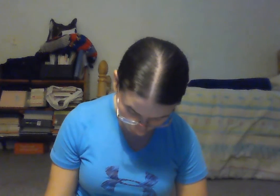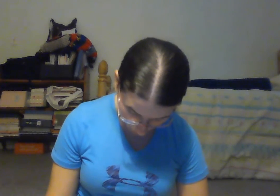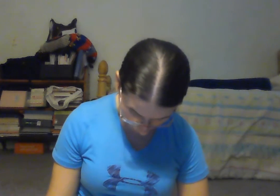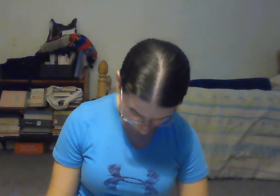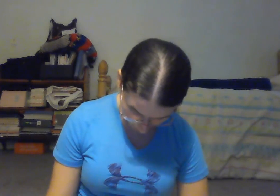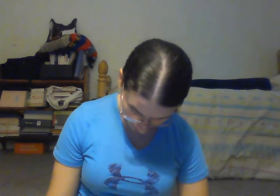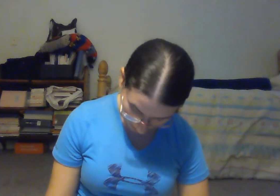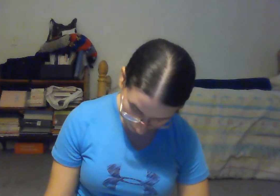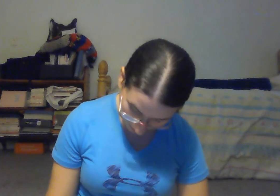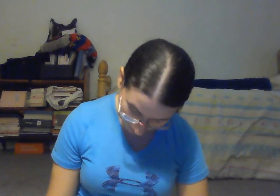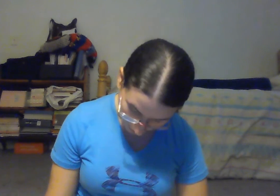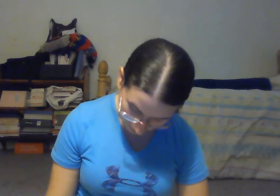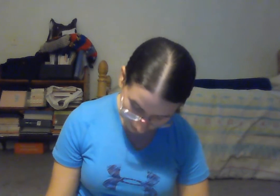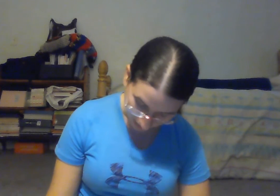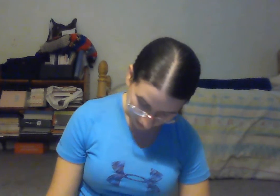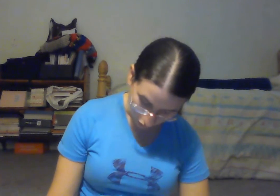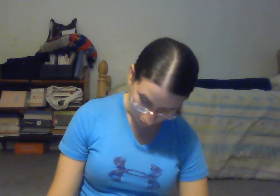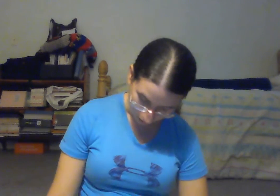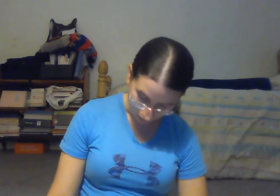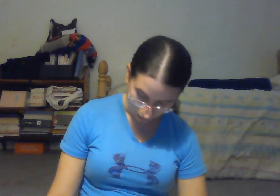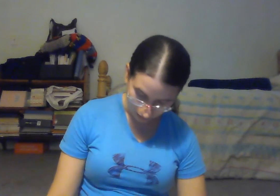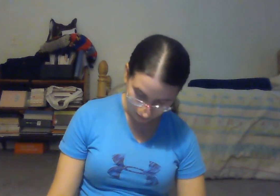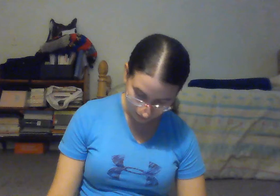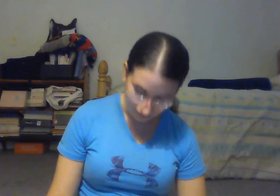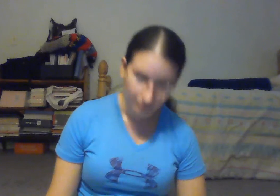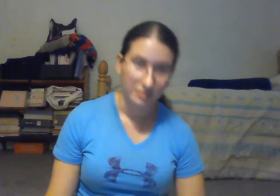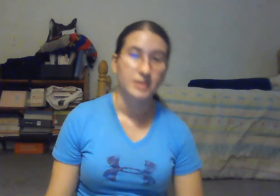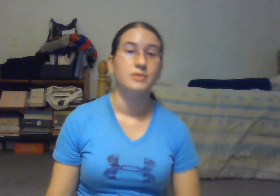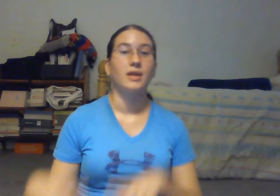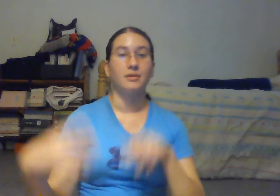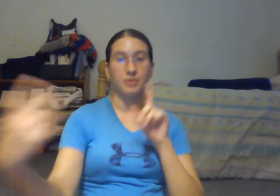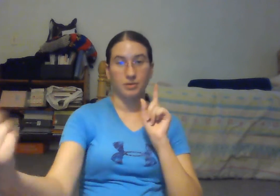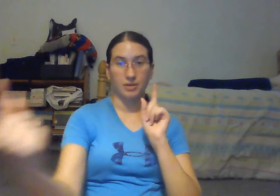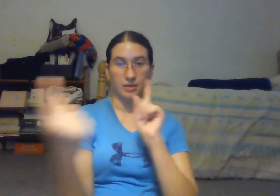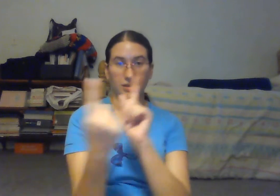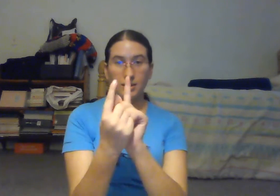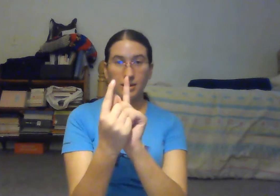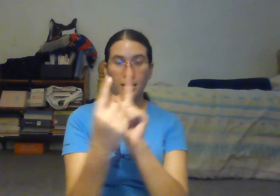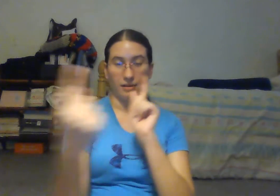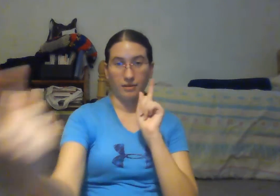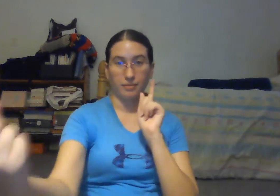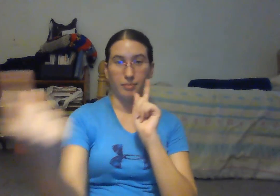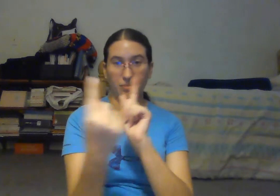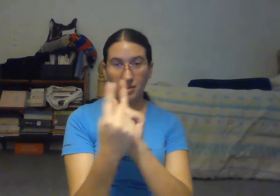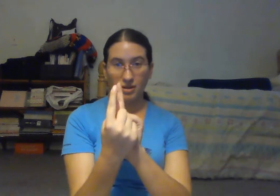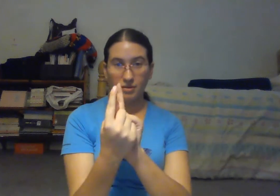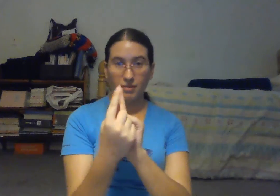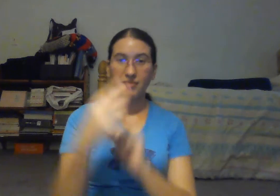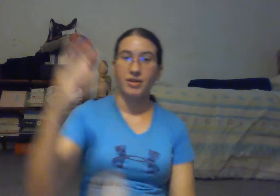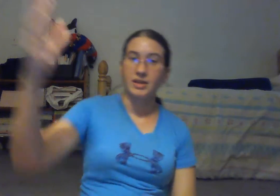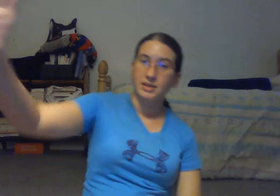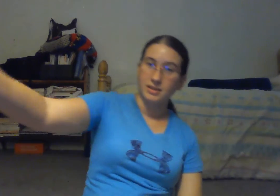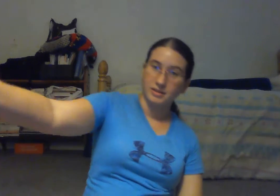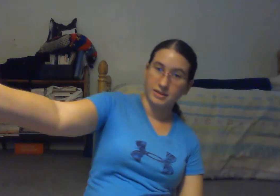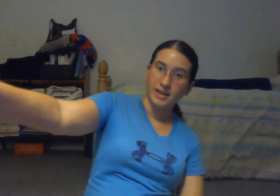2? My friend will meet me at 2 o'clock. Right? So now we're using this, meet me. My friend is in that